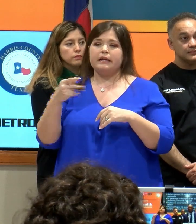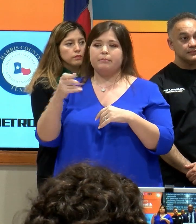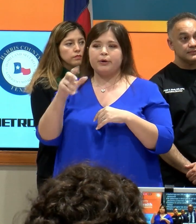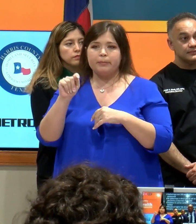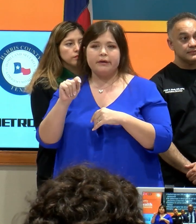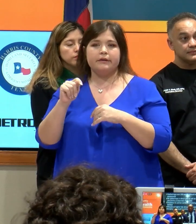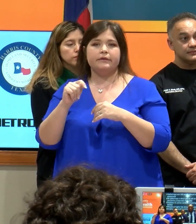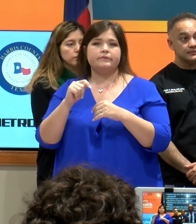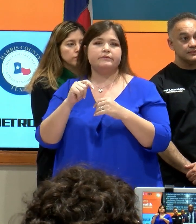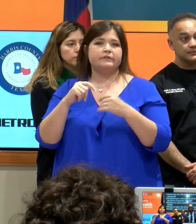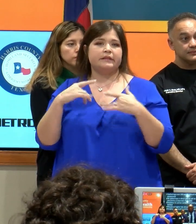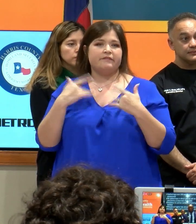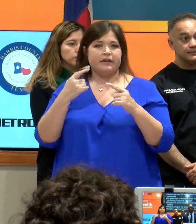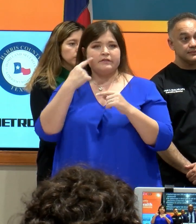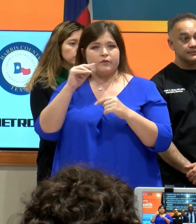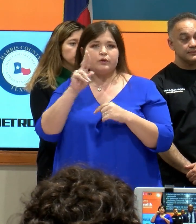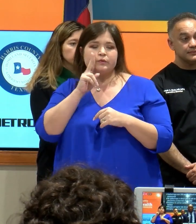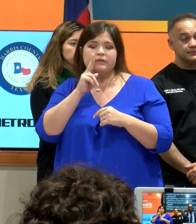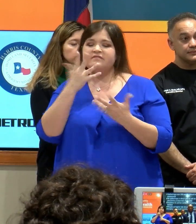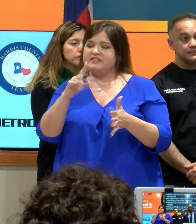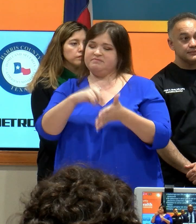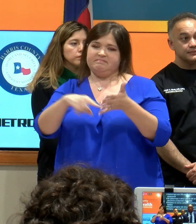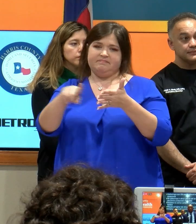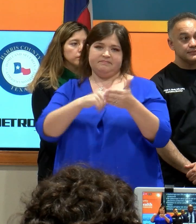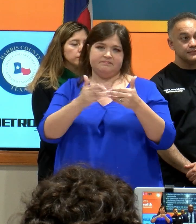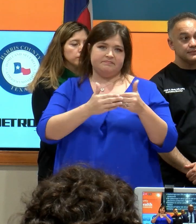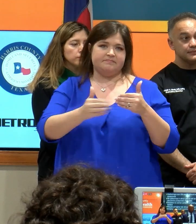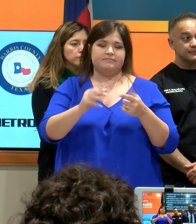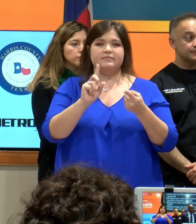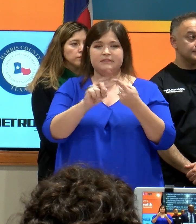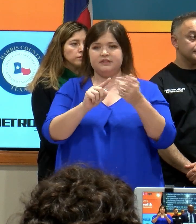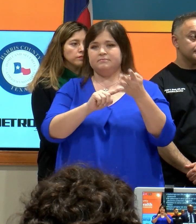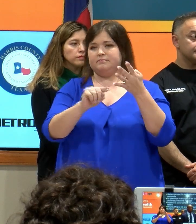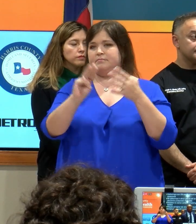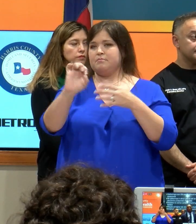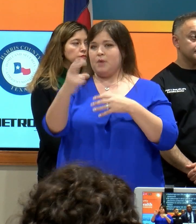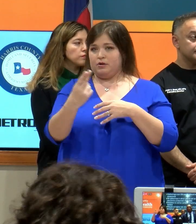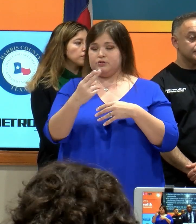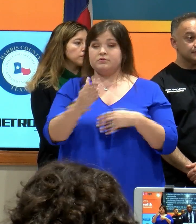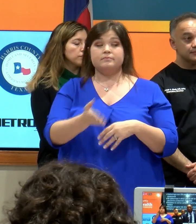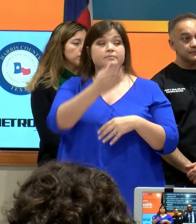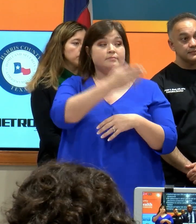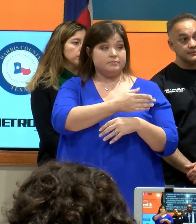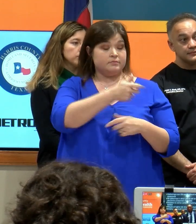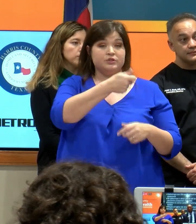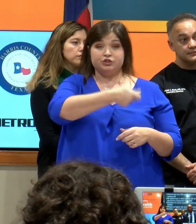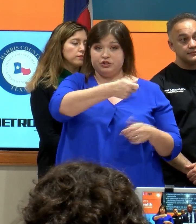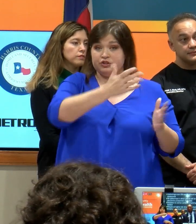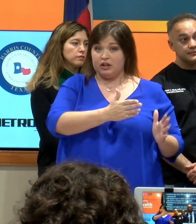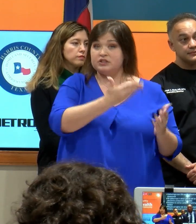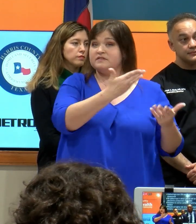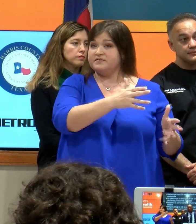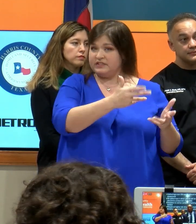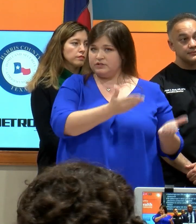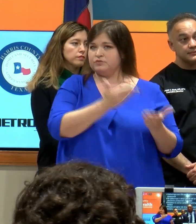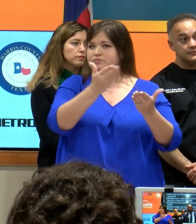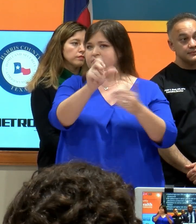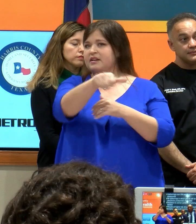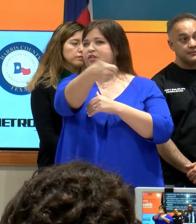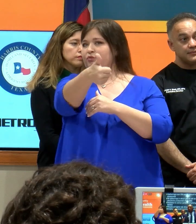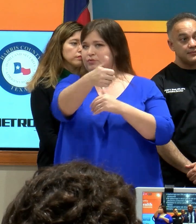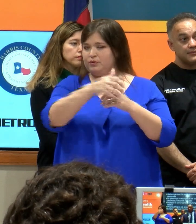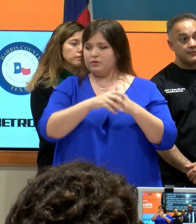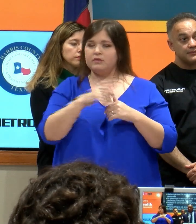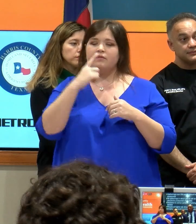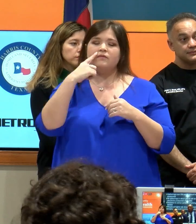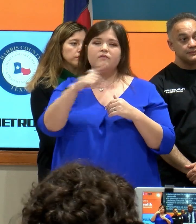rescheduled or canceled through March. And Judge Hidalgo has laid out other recommendations in terms of